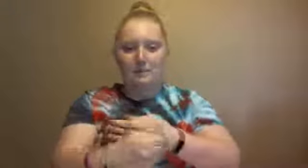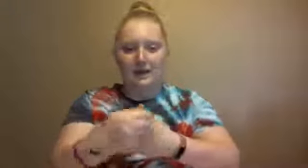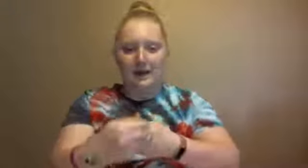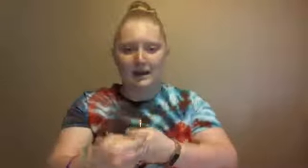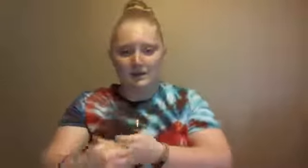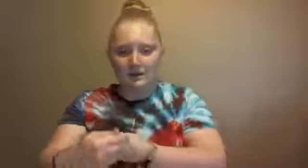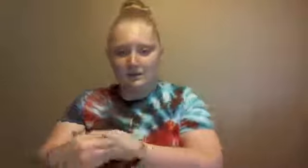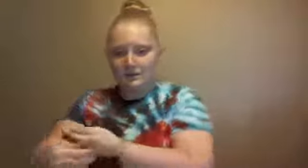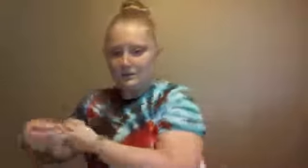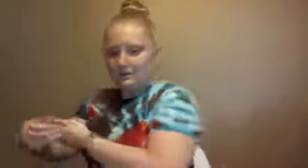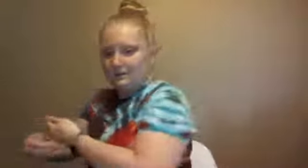Bread.